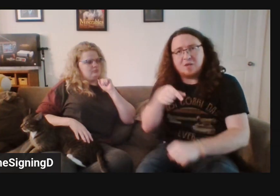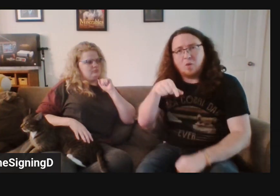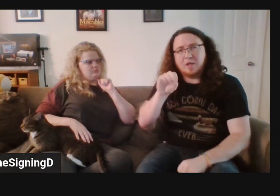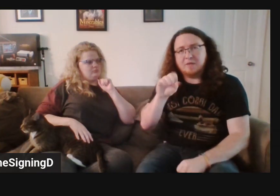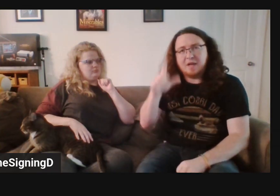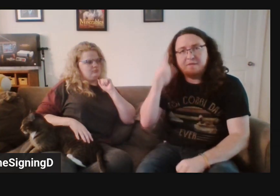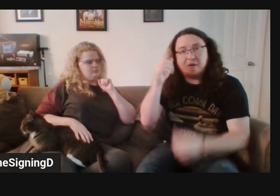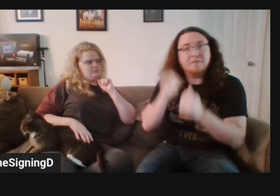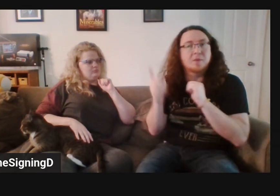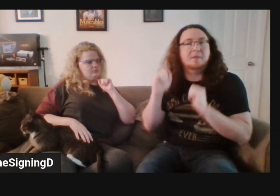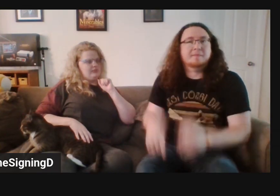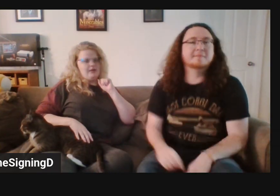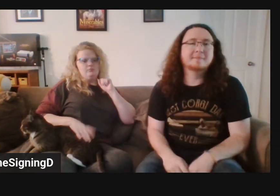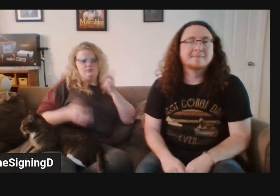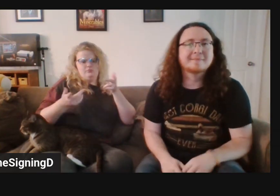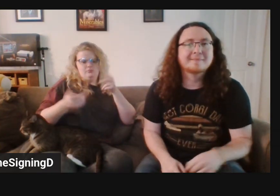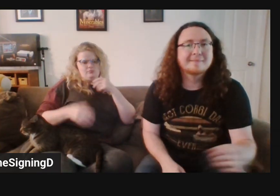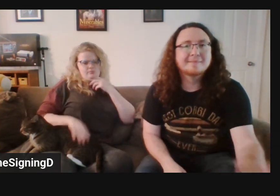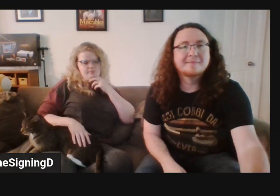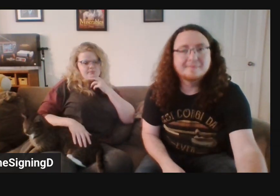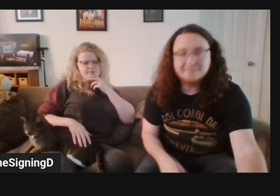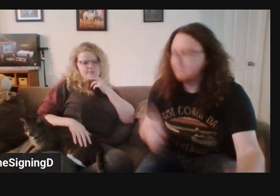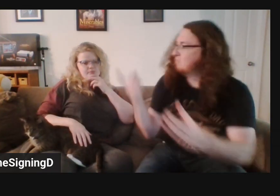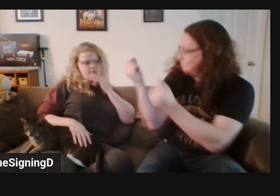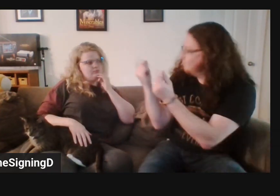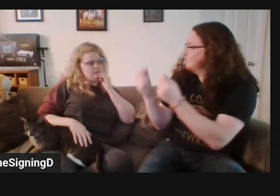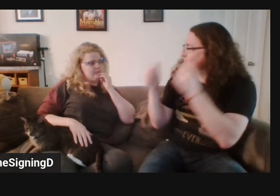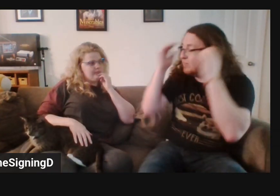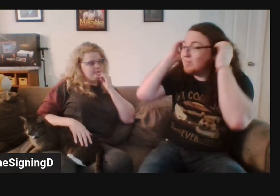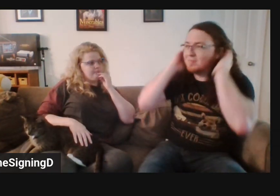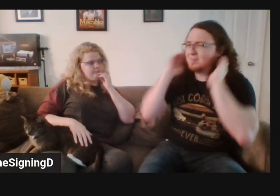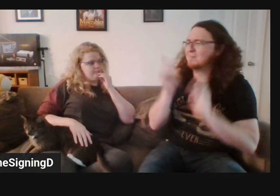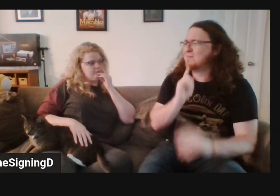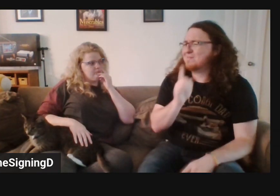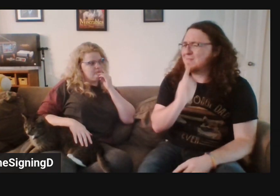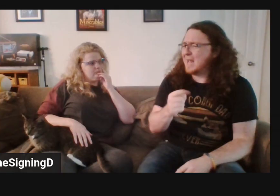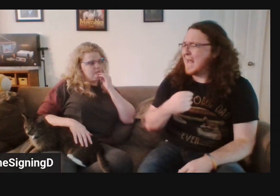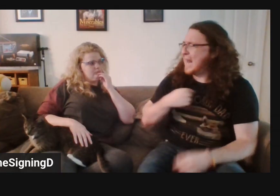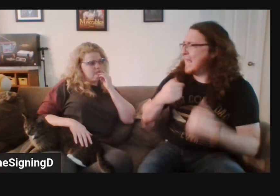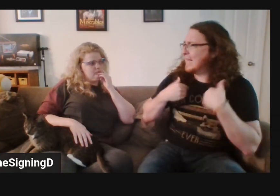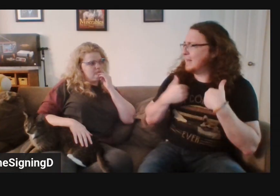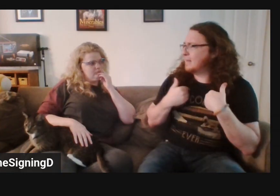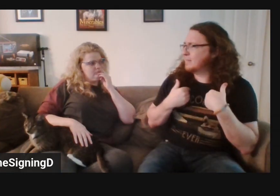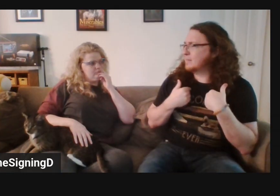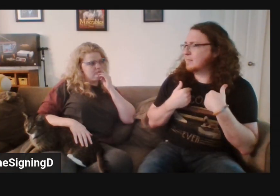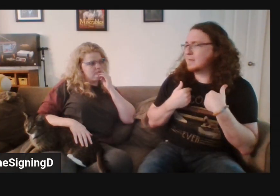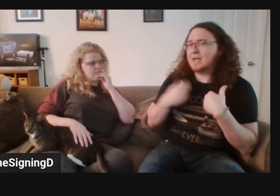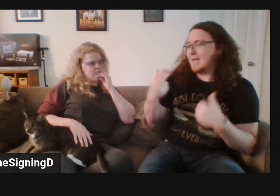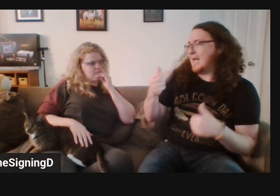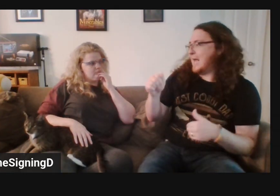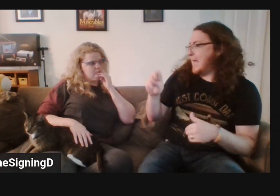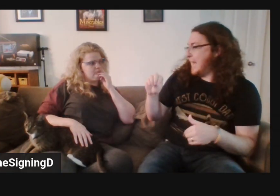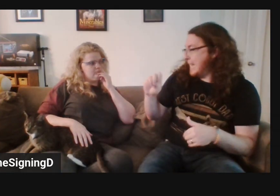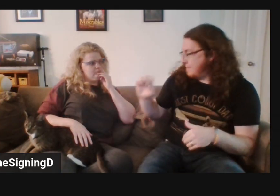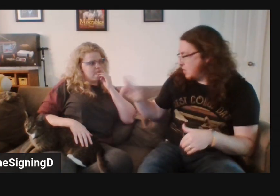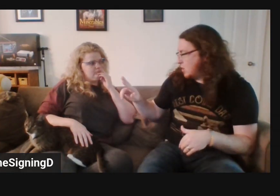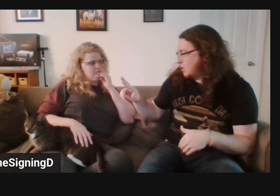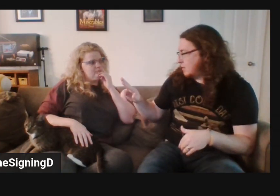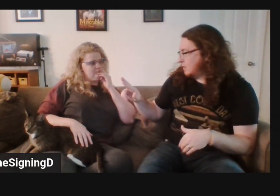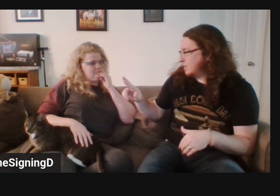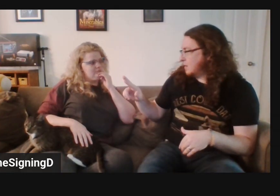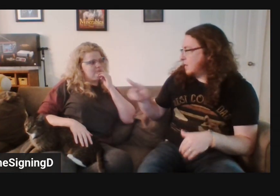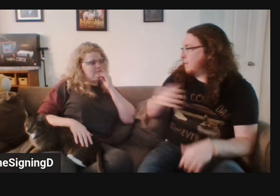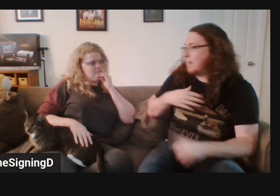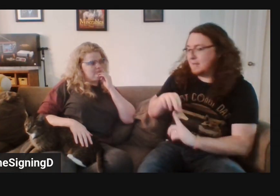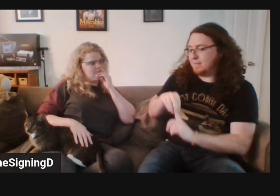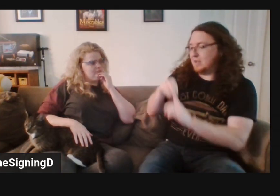increase the quality of life for everyone. They do. Yeah, absolutely. And I had Hammer, who had DM, and he was Yes. my